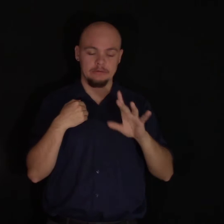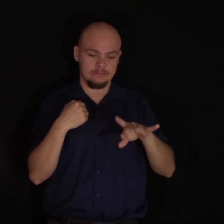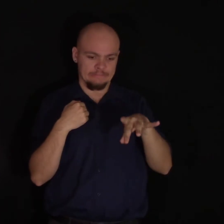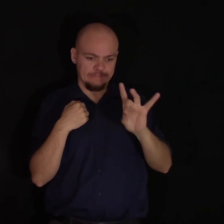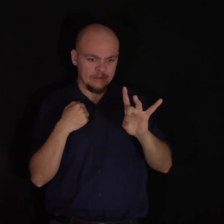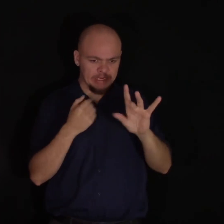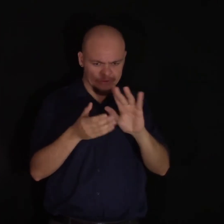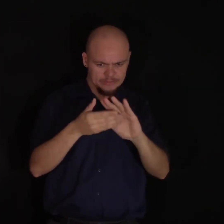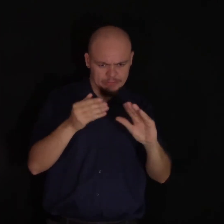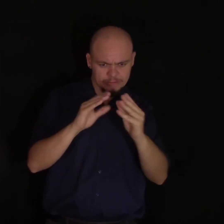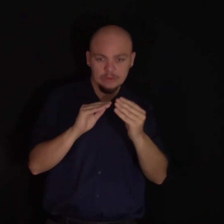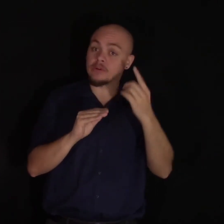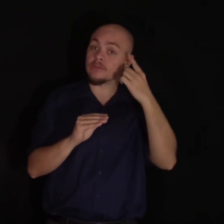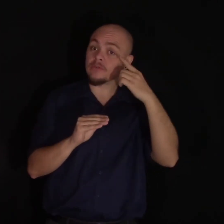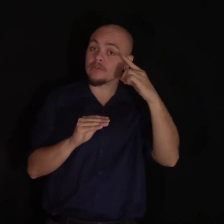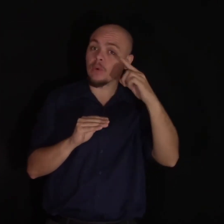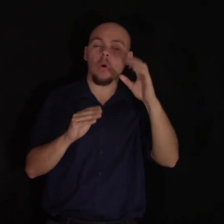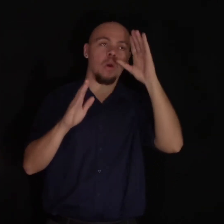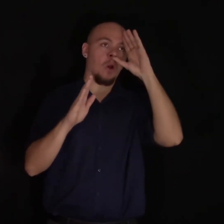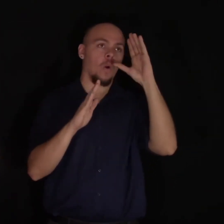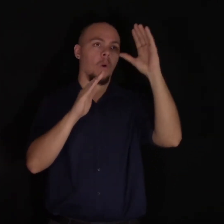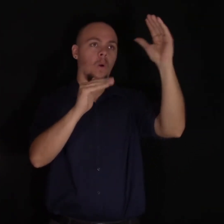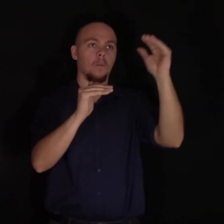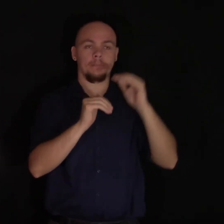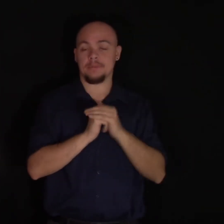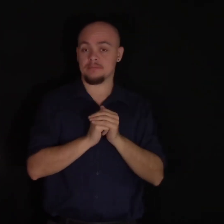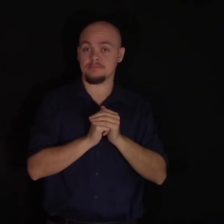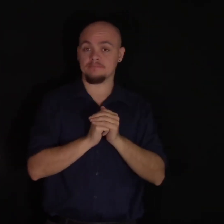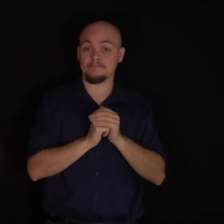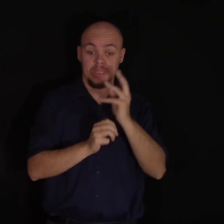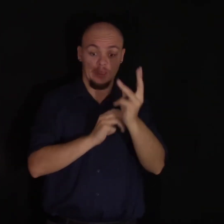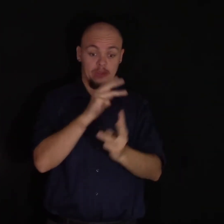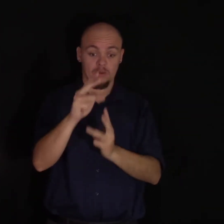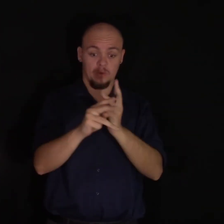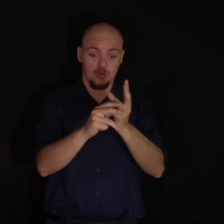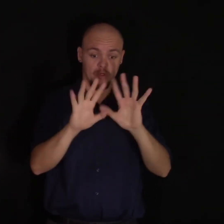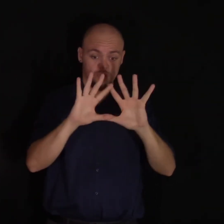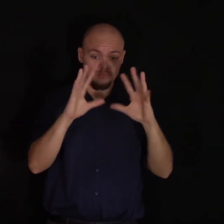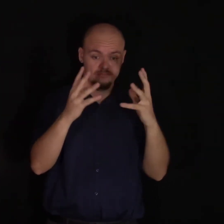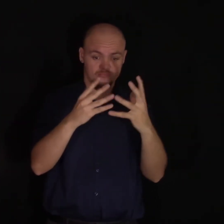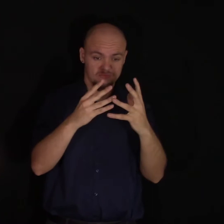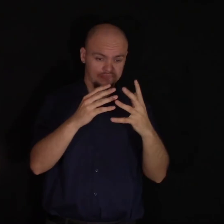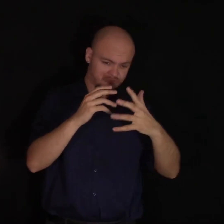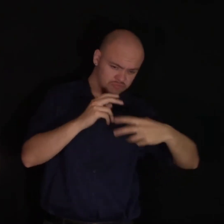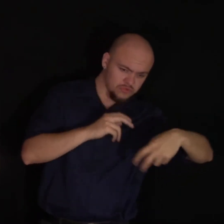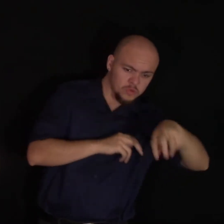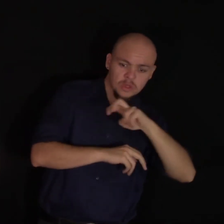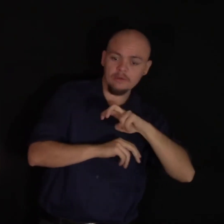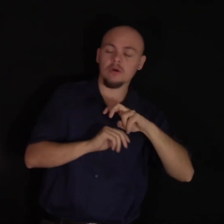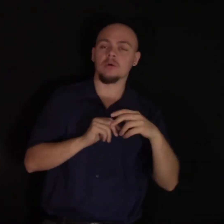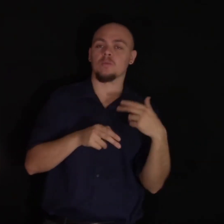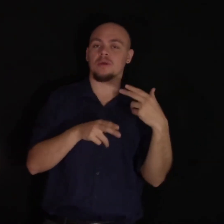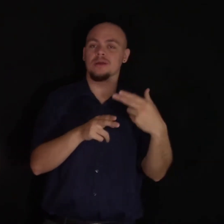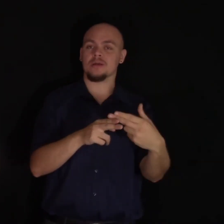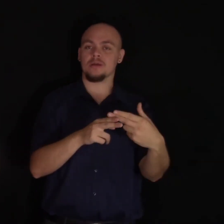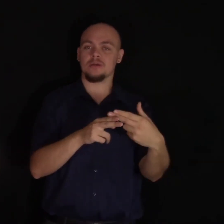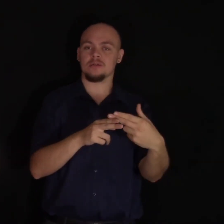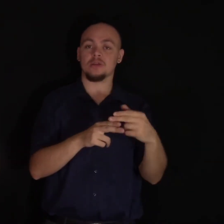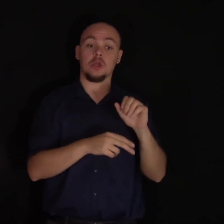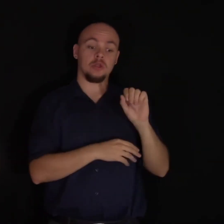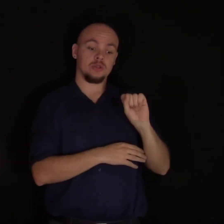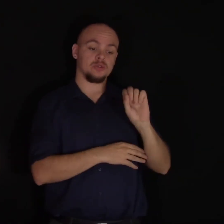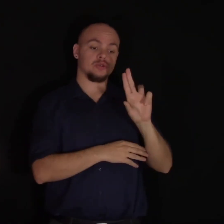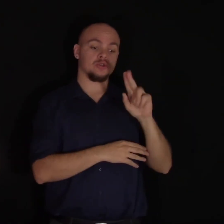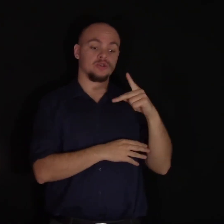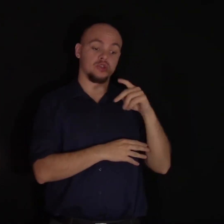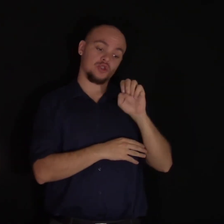hope. So we set off on a mission to travel the world and look for the people that we finally termed as the super gays.